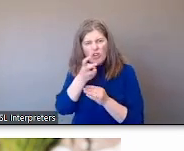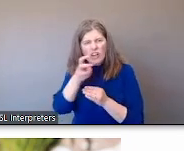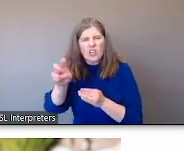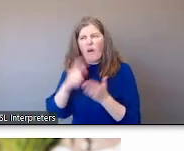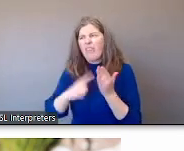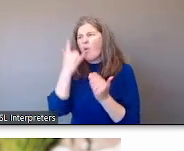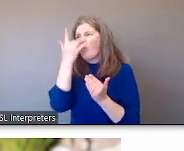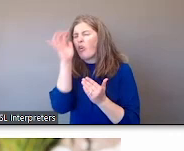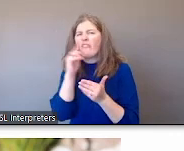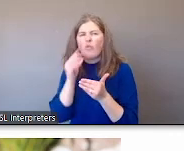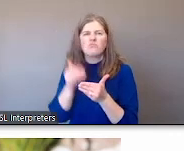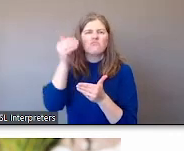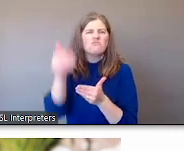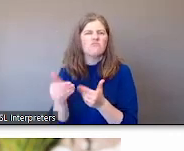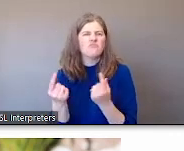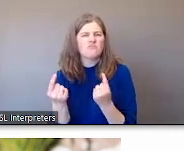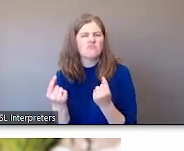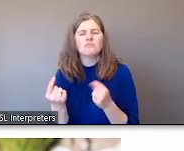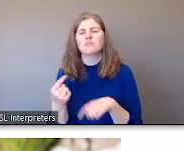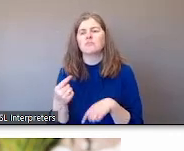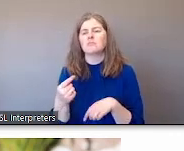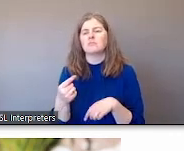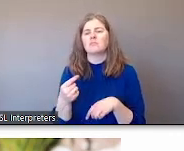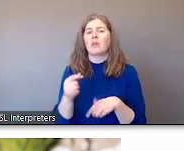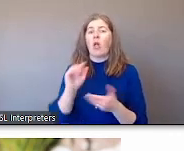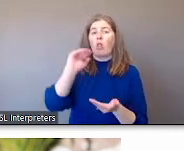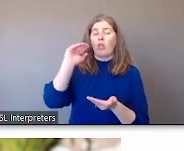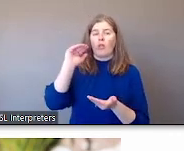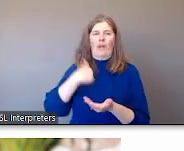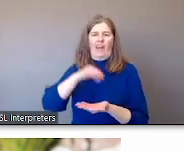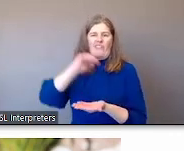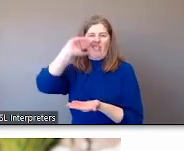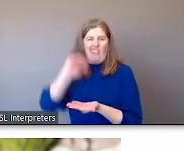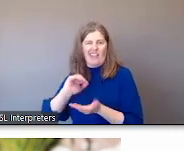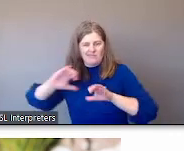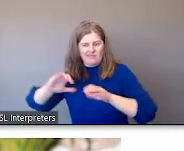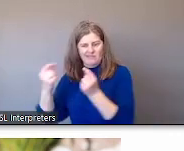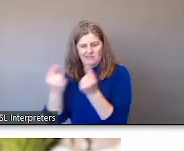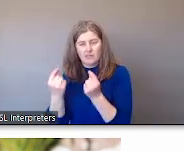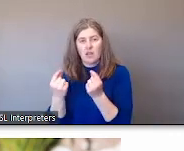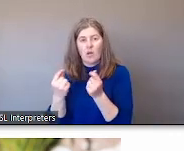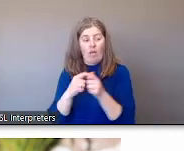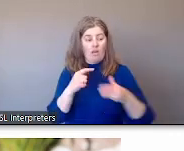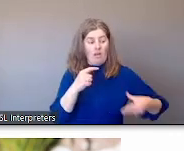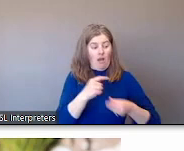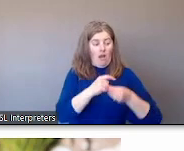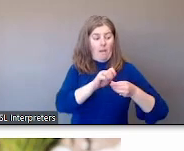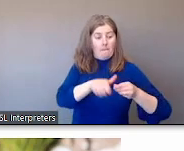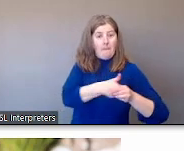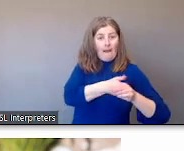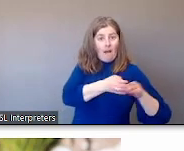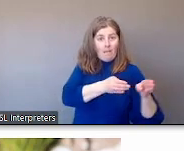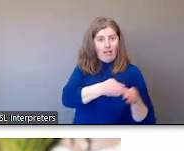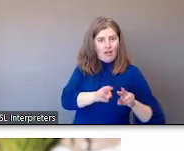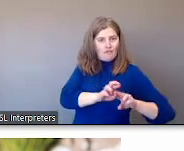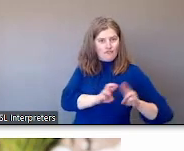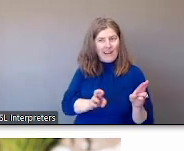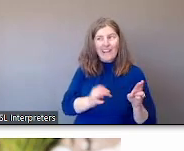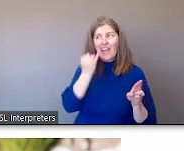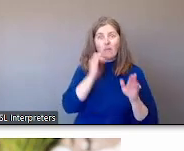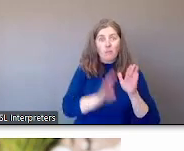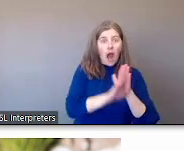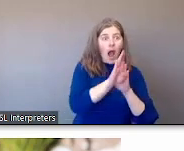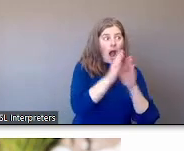new phase of lower level of activity, with an add-on plan of what we're going to do and jump to if we have another surge.